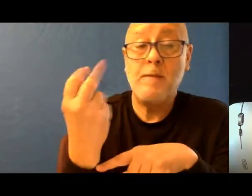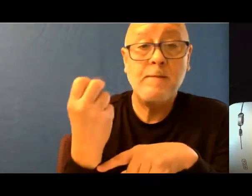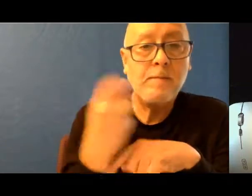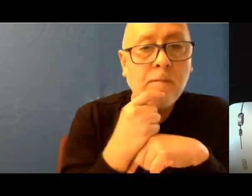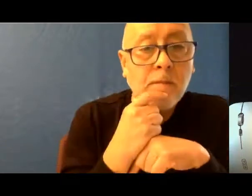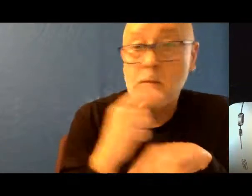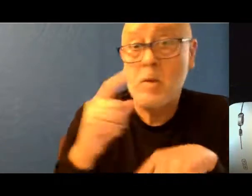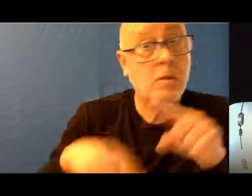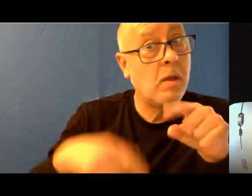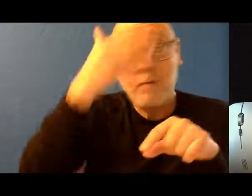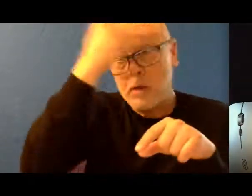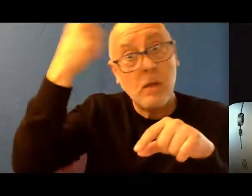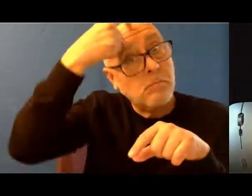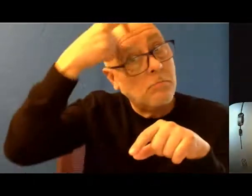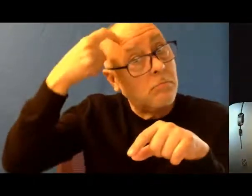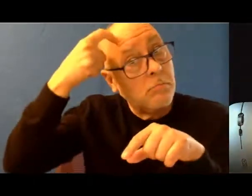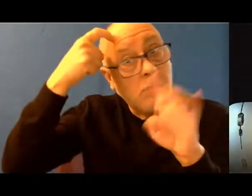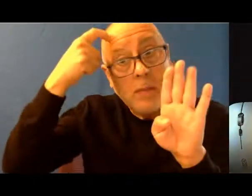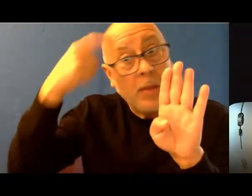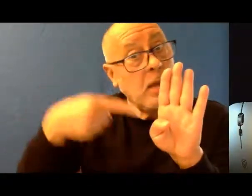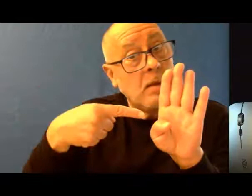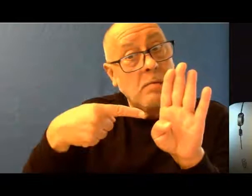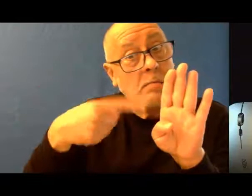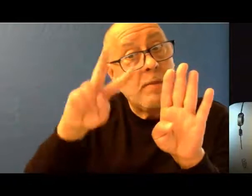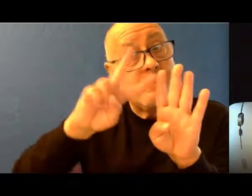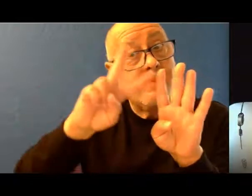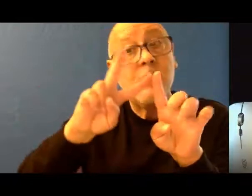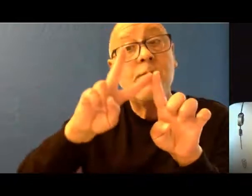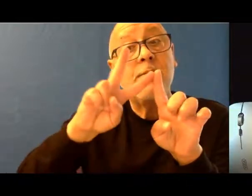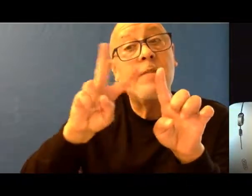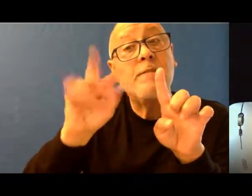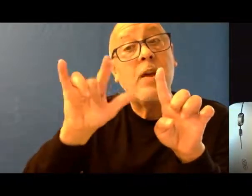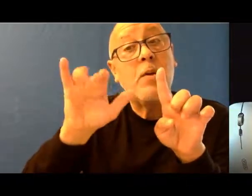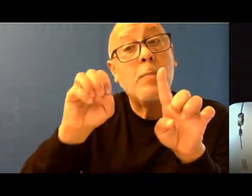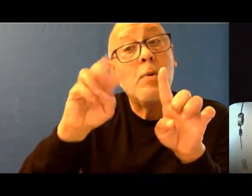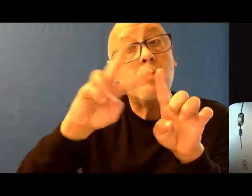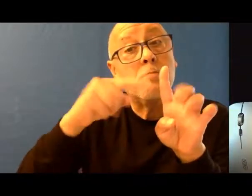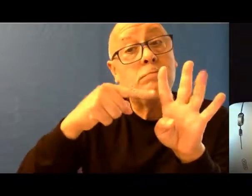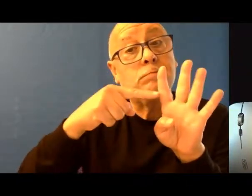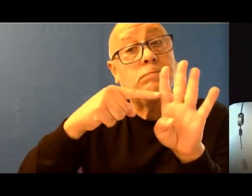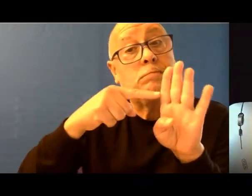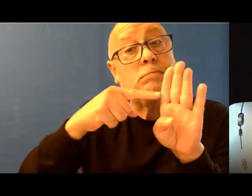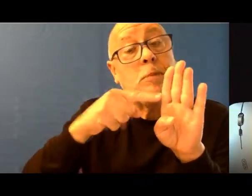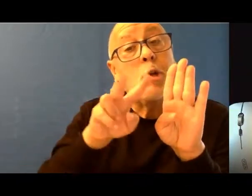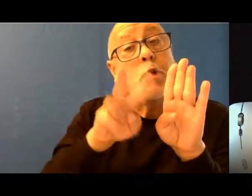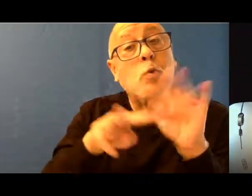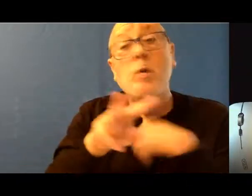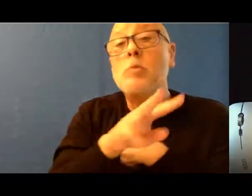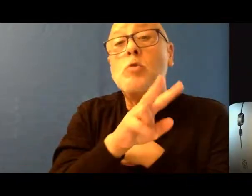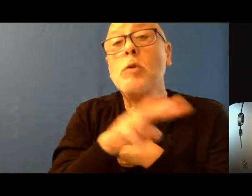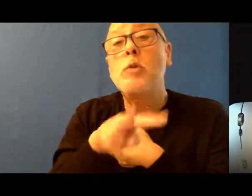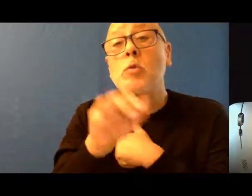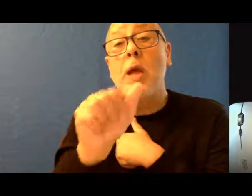Can't forget the b, can't forget the variable. So my answer is going to be 22a